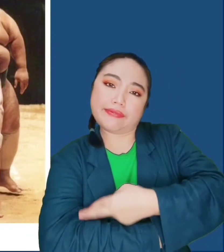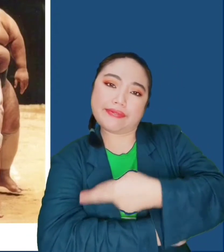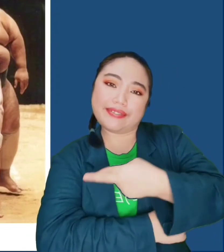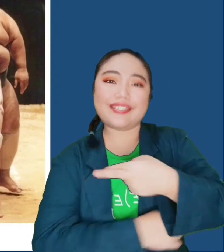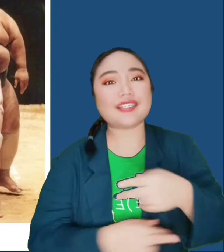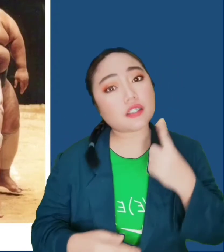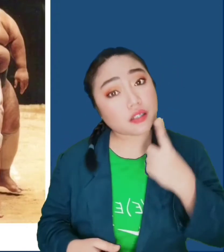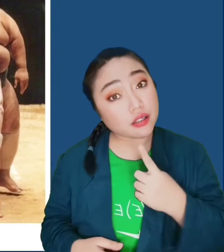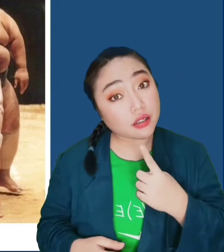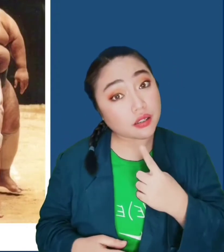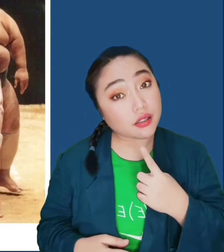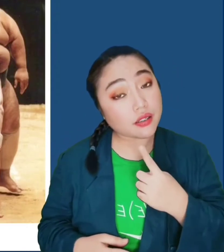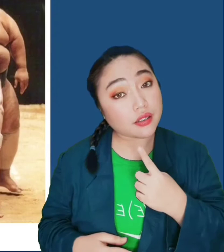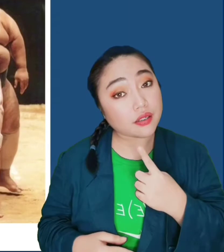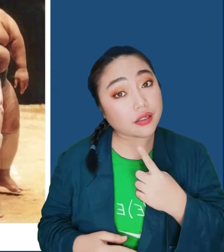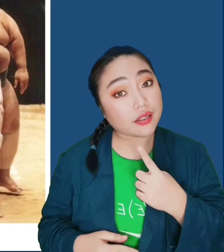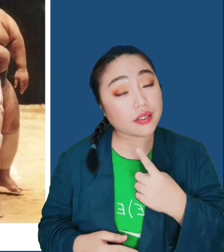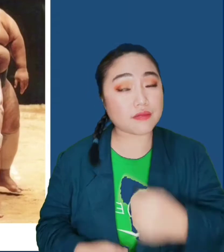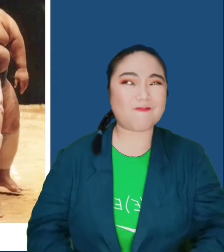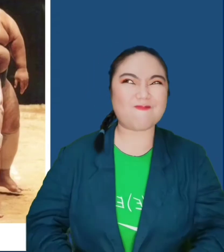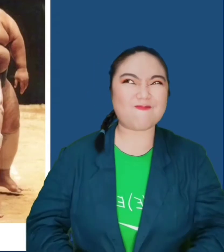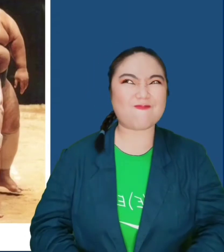rest.